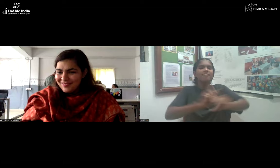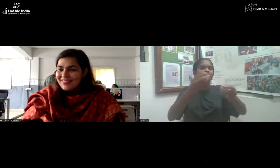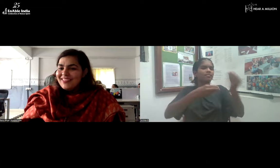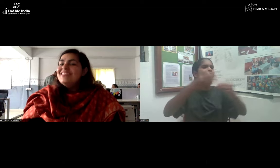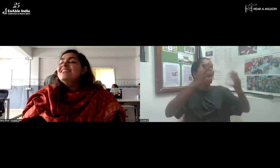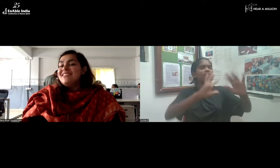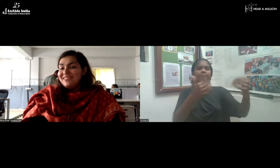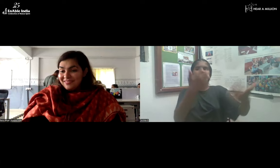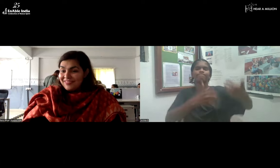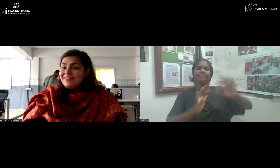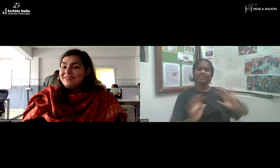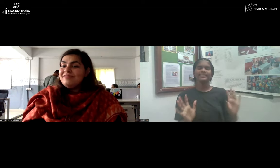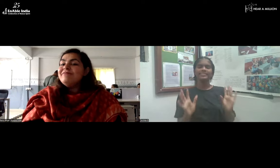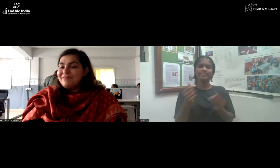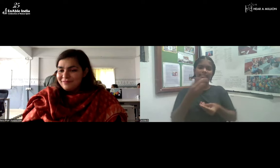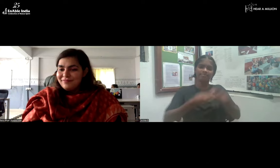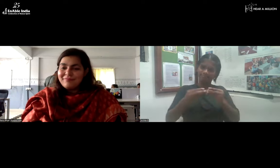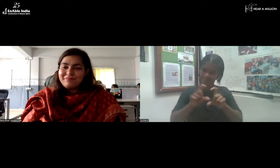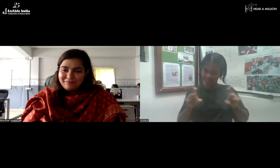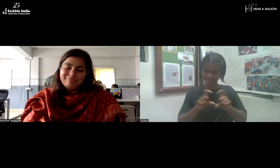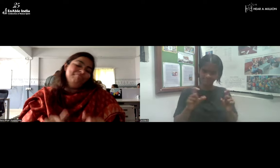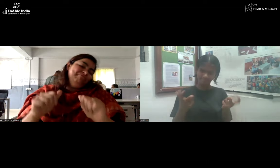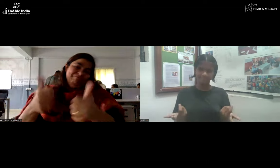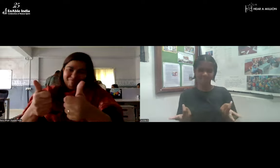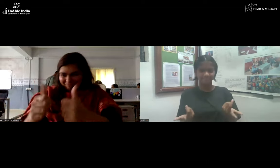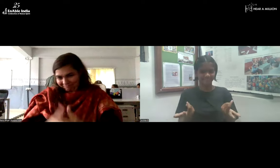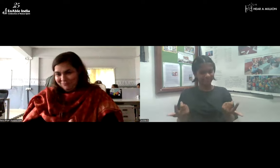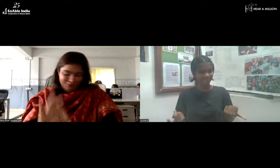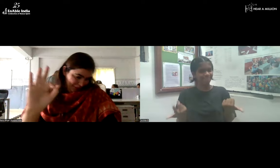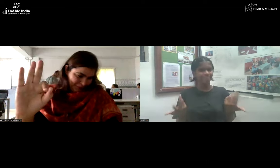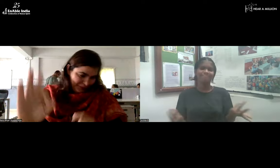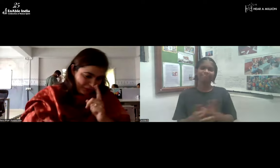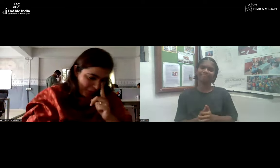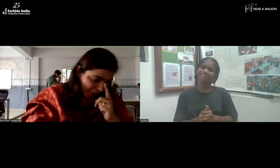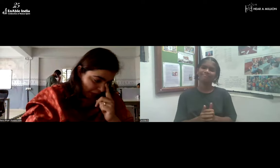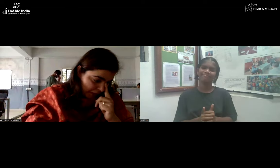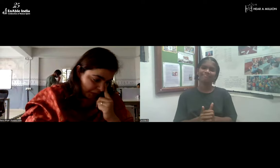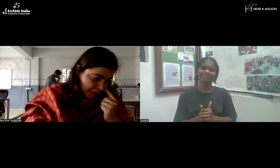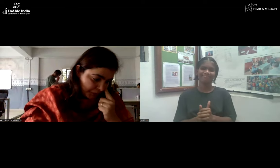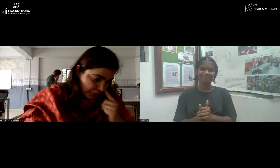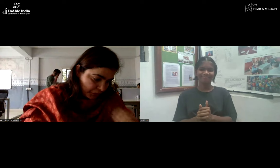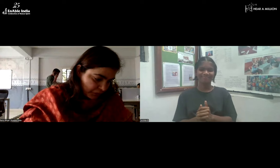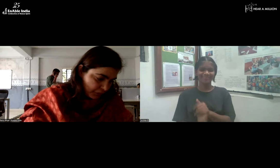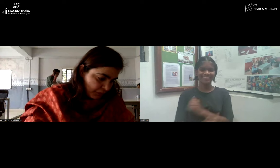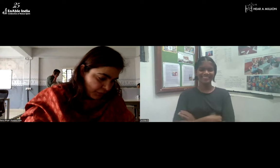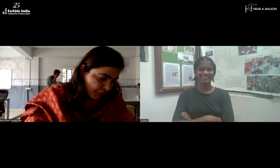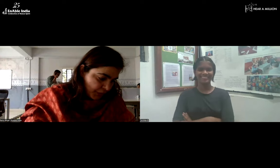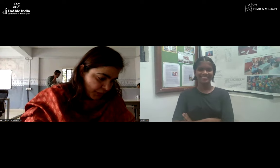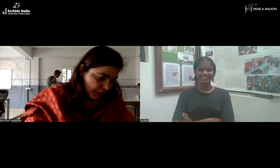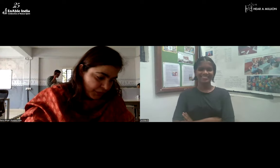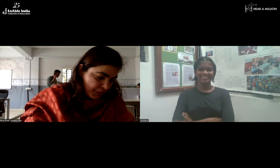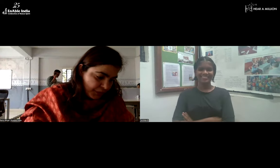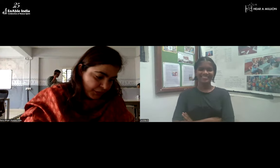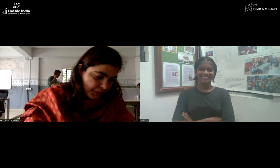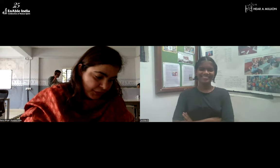pushed me and to grow and build my signing skills. So yes. And secondly, Manan, I want to thank him,